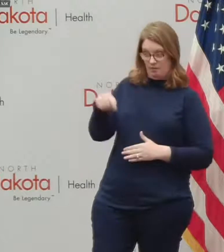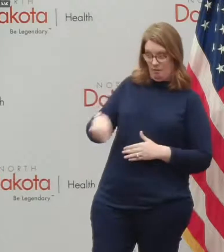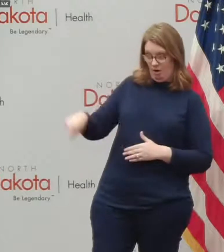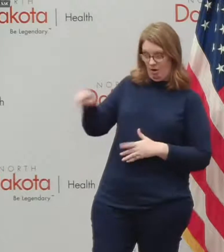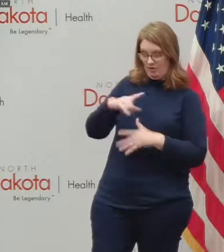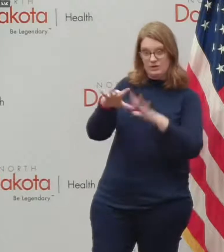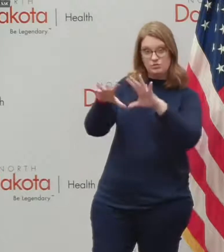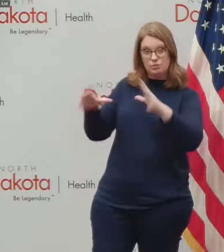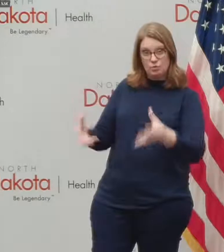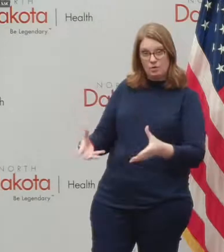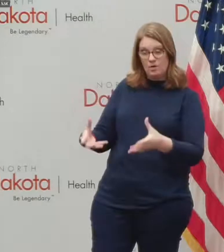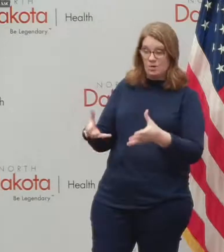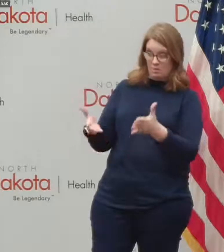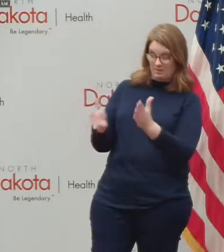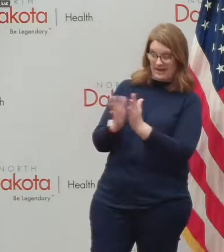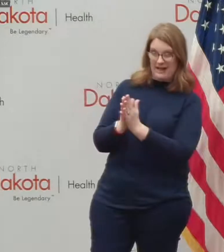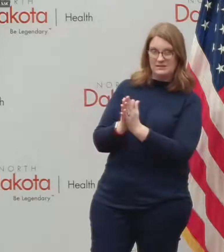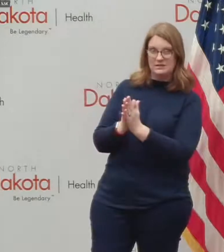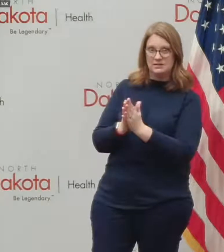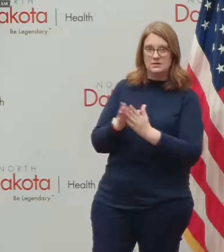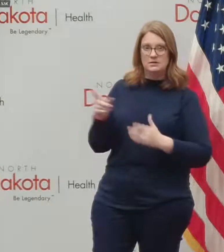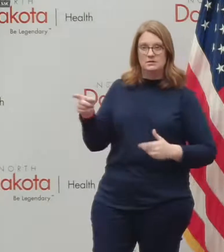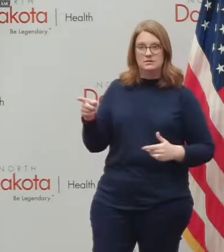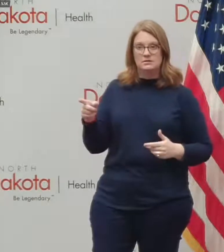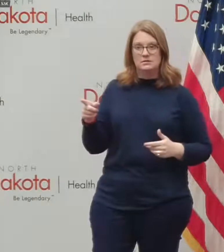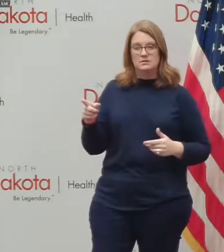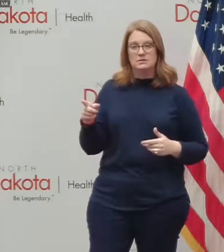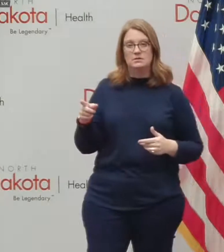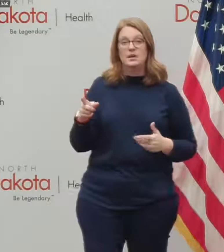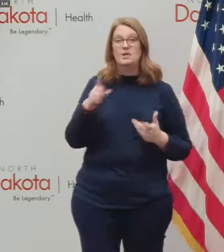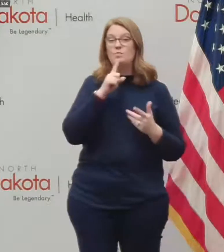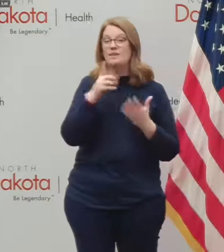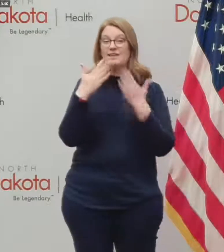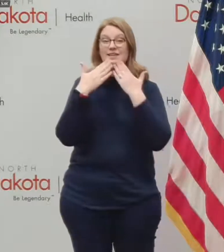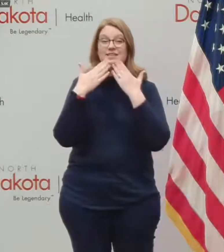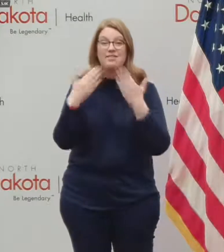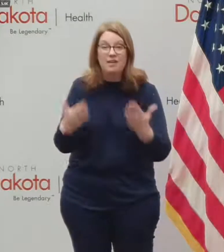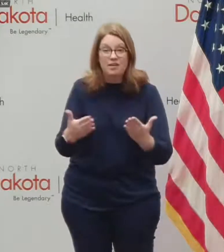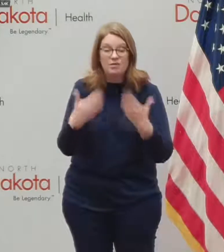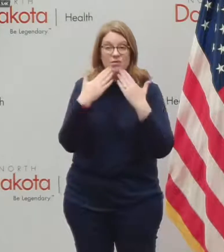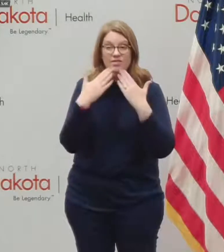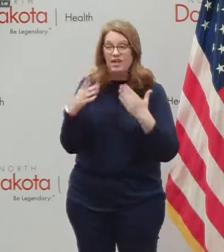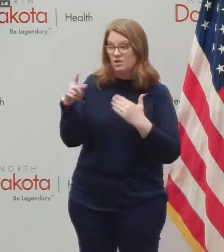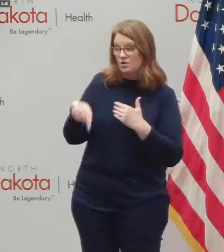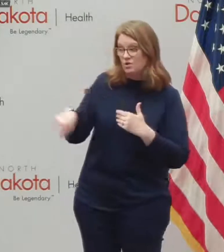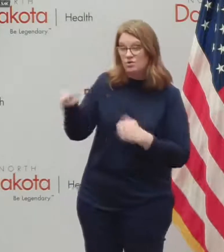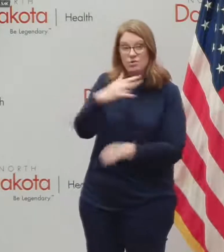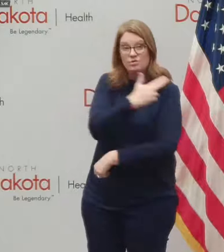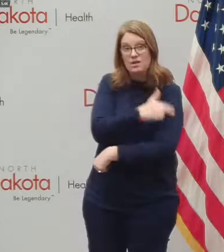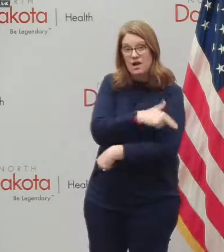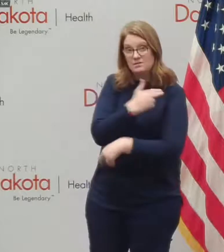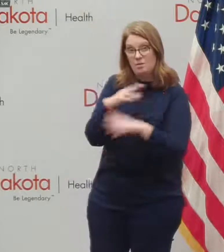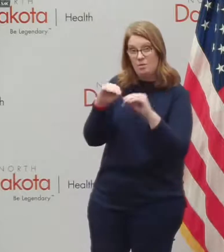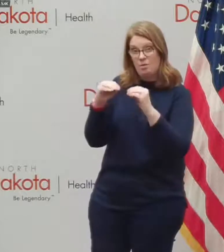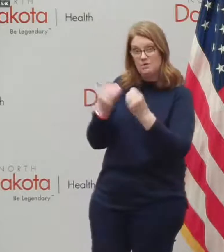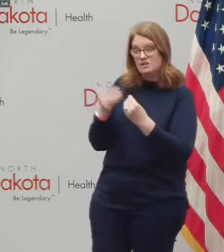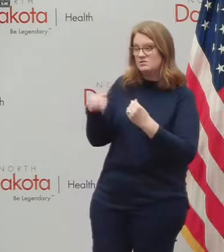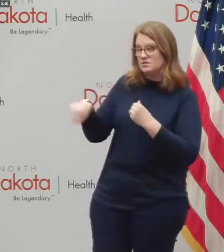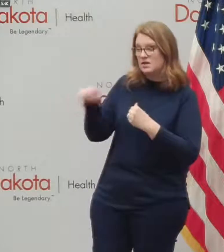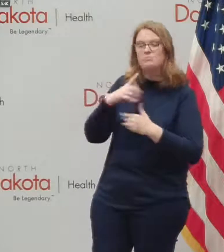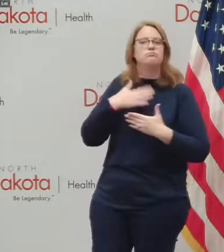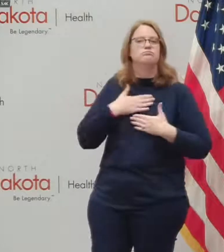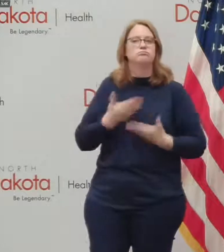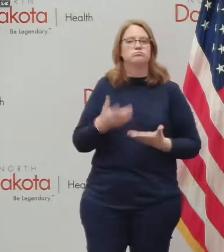when we made the ask, and they all, I want to say thank you to all of those hospital organizations for agreeing to do